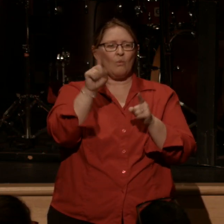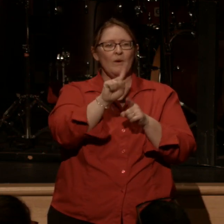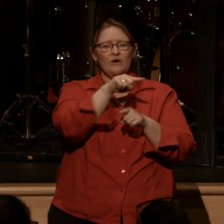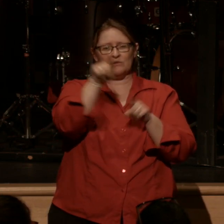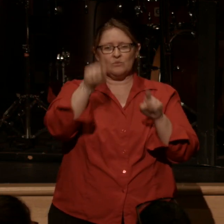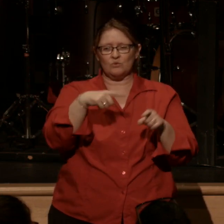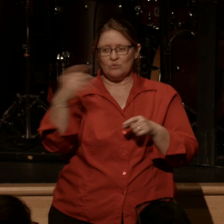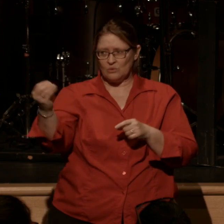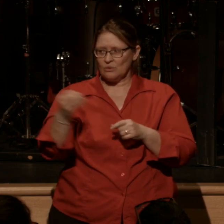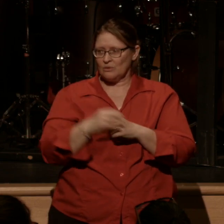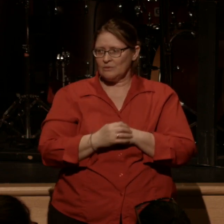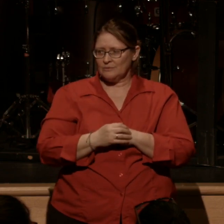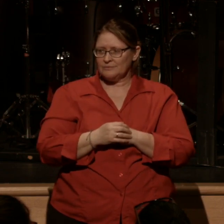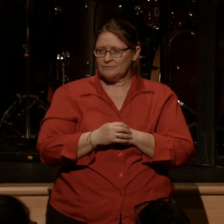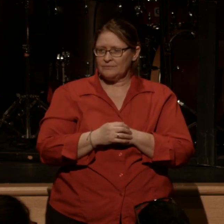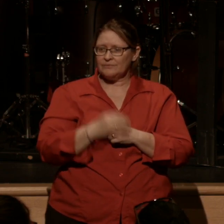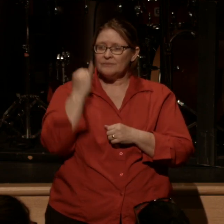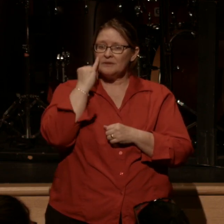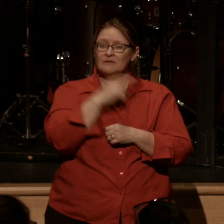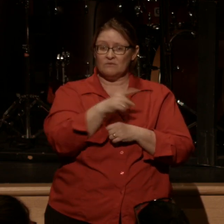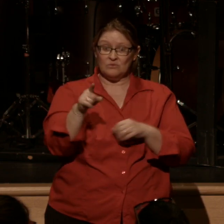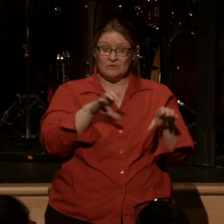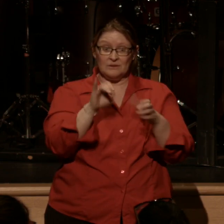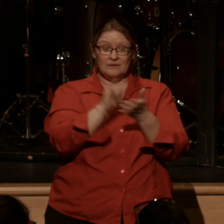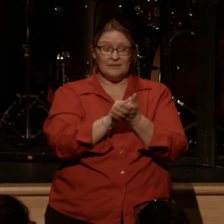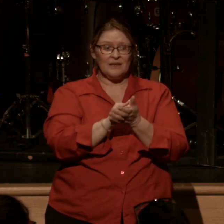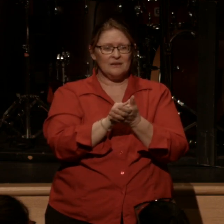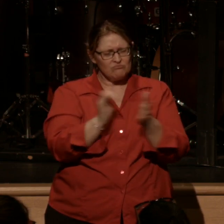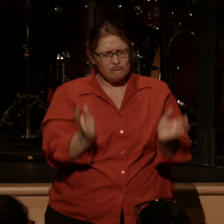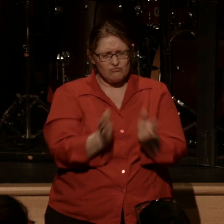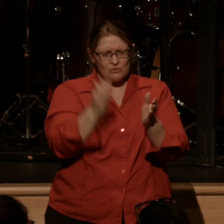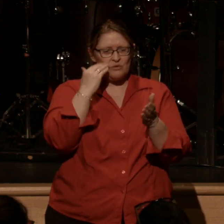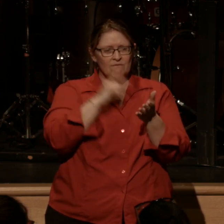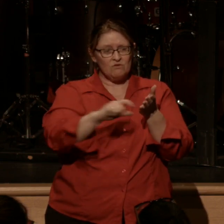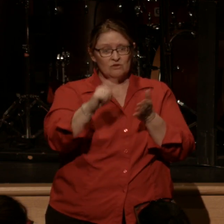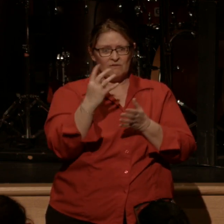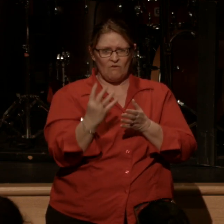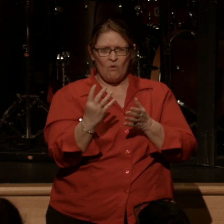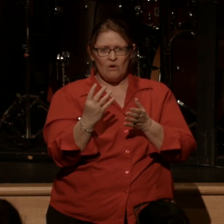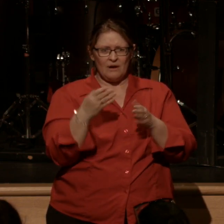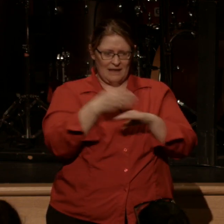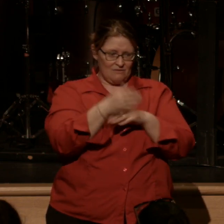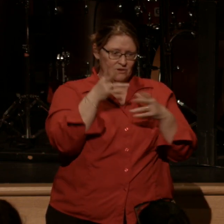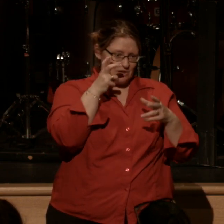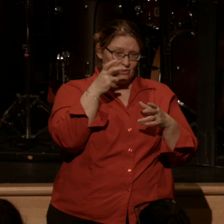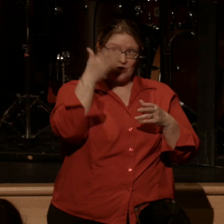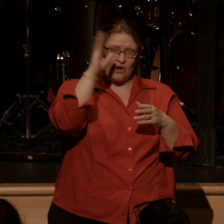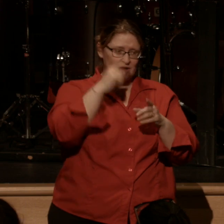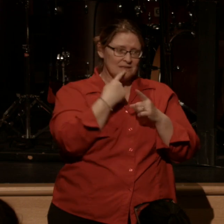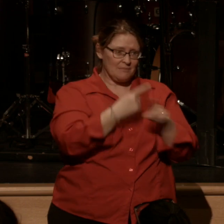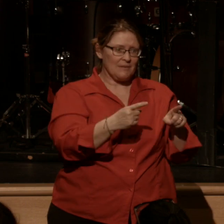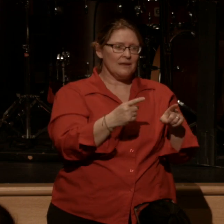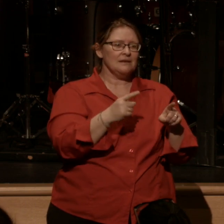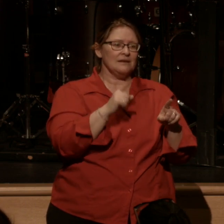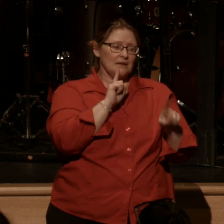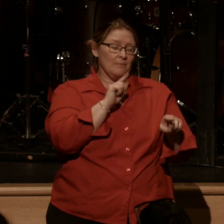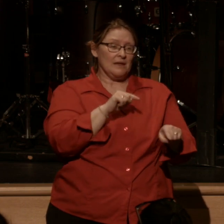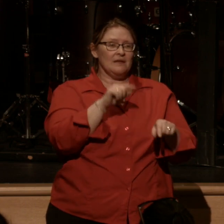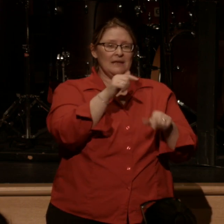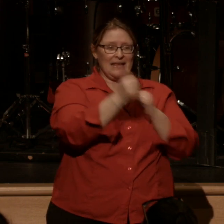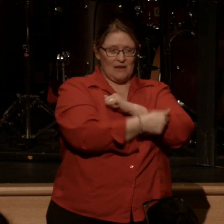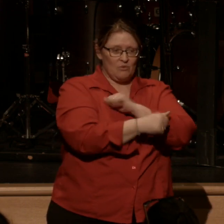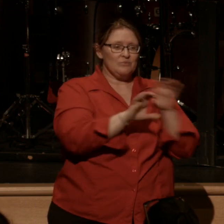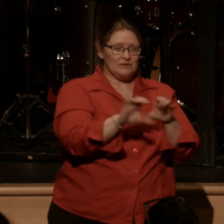go. If you have done that, be encouraged that in verse 4, after hearing this command from God, Abraham does the same